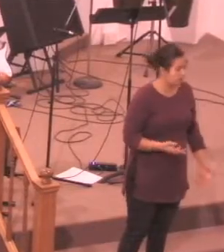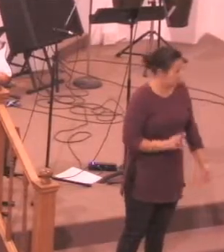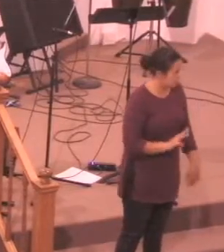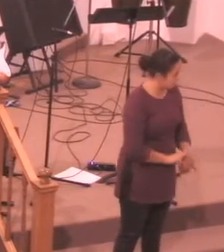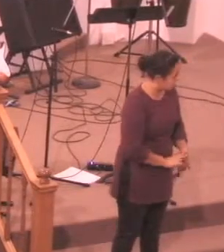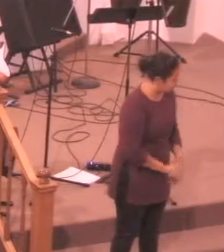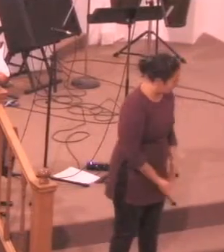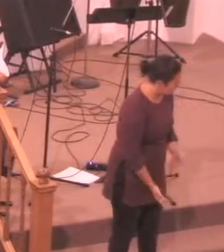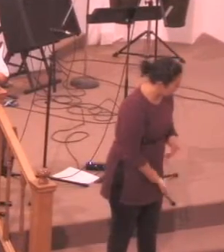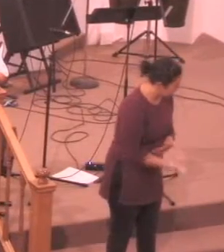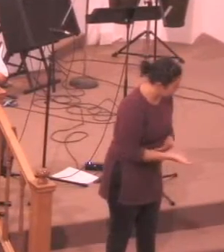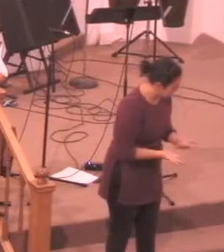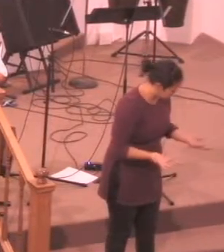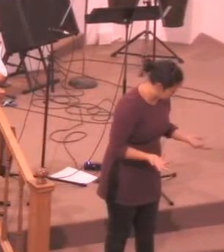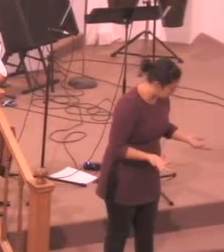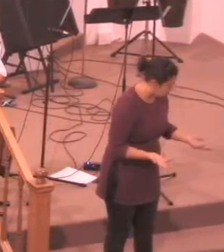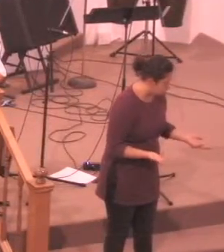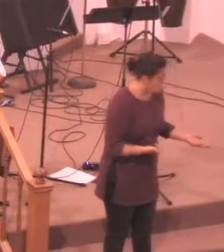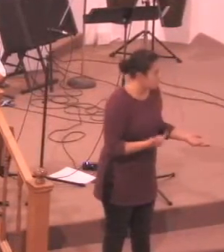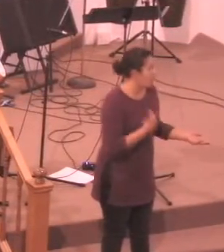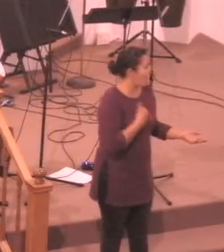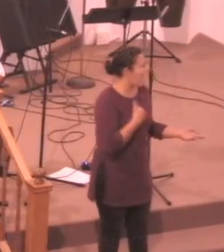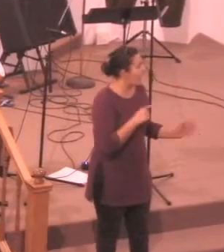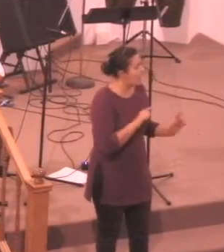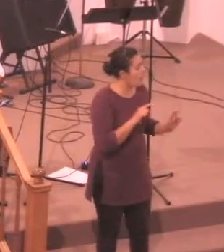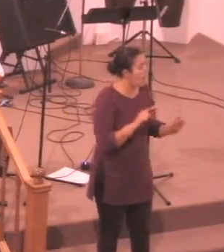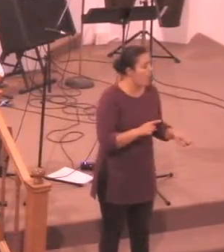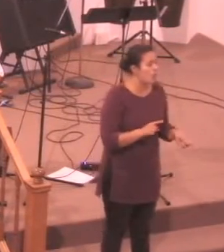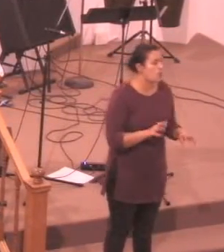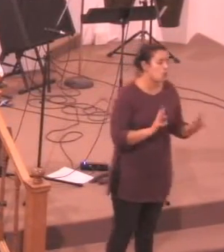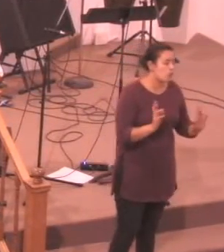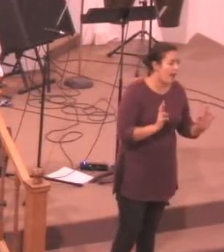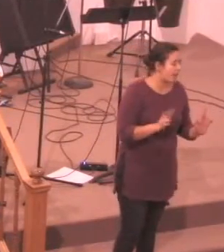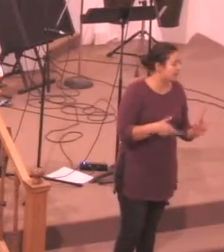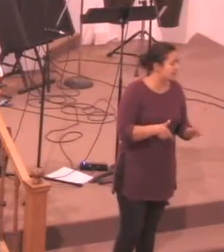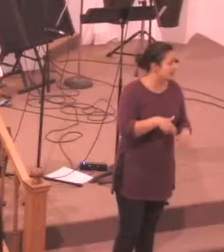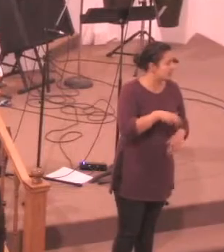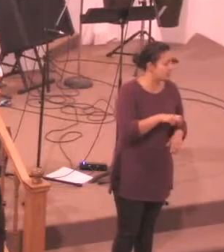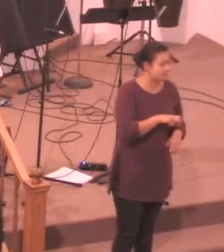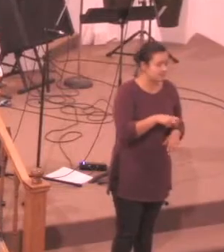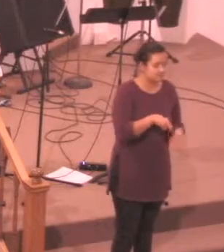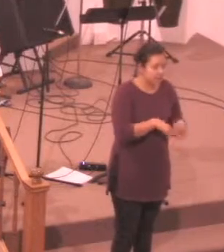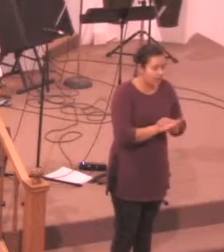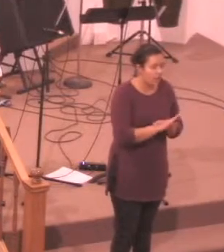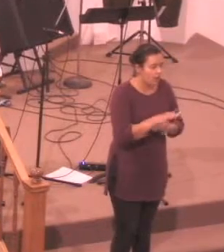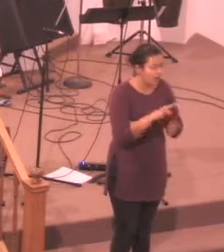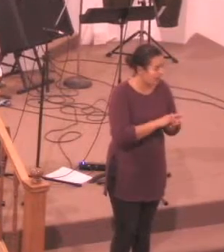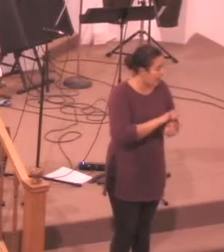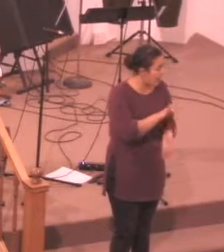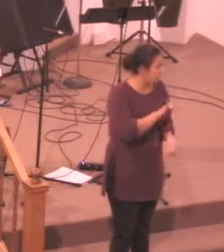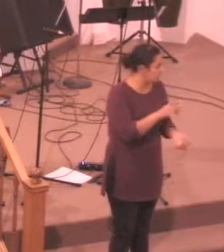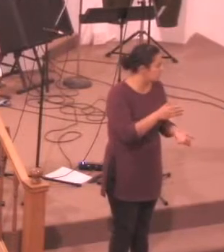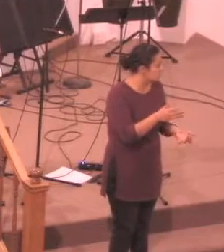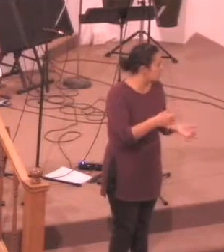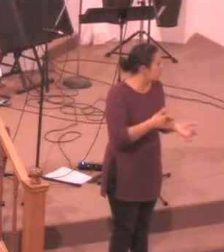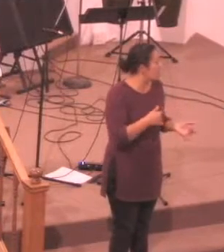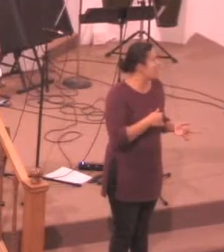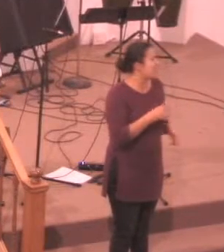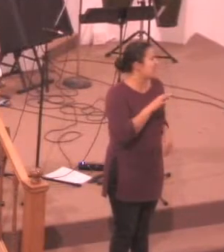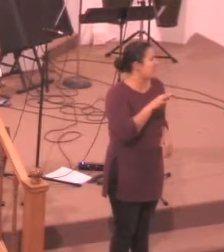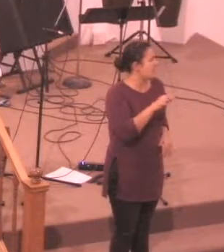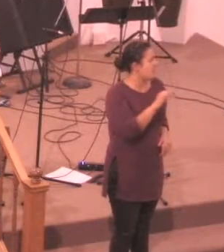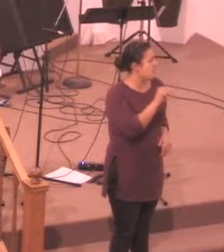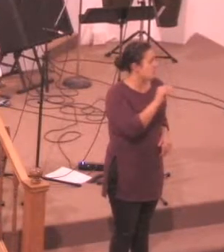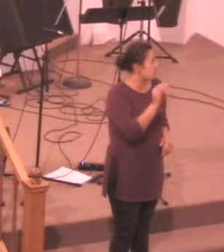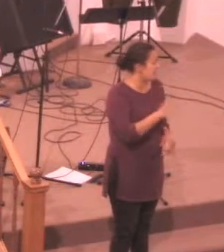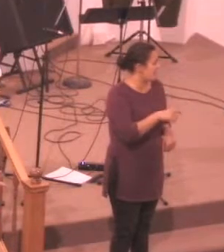I go in and get all my stuff, get ready to get on the plane and all that stuff. I won't say usually, 99% of the time, I never bring